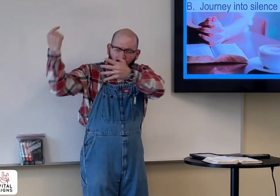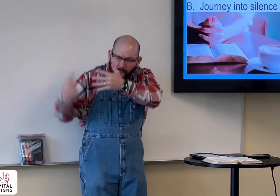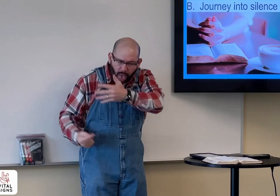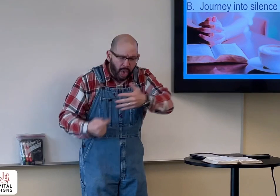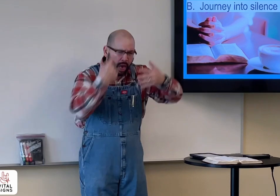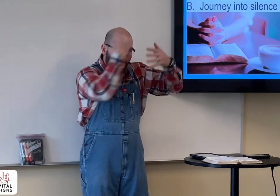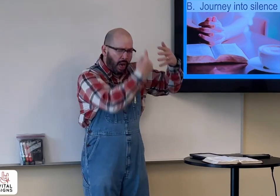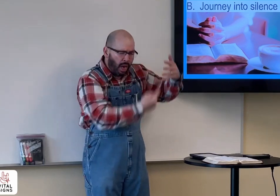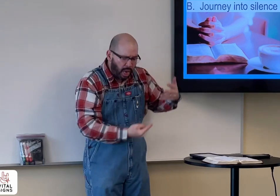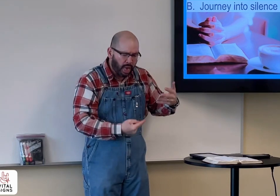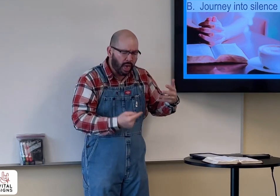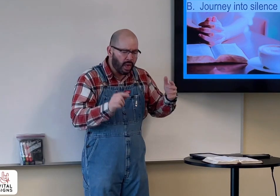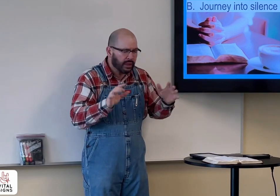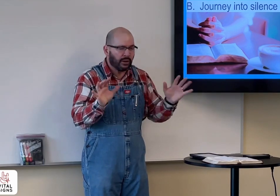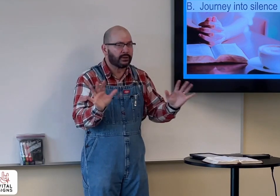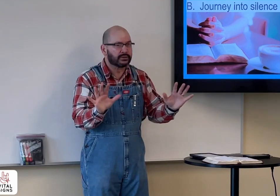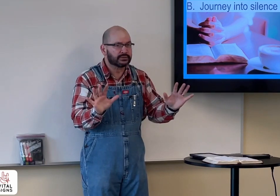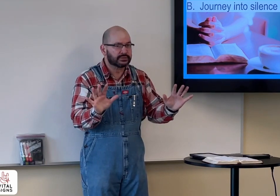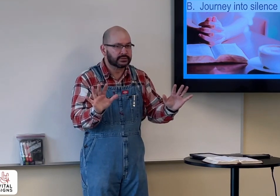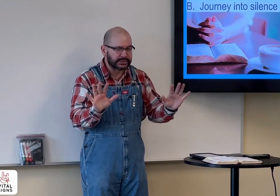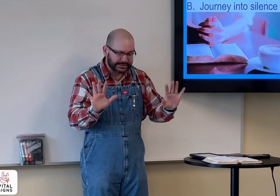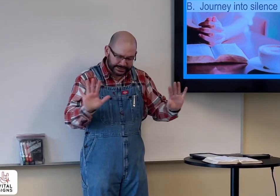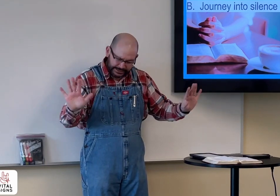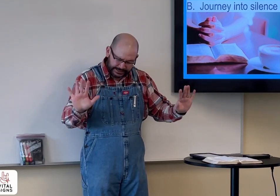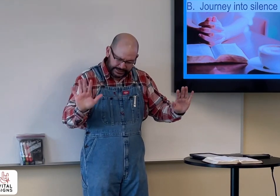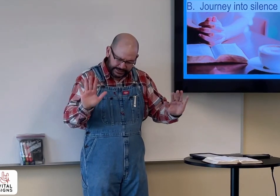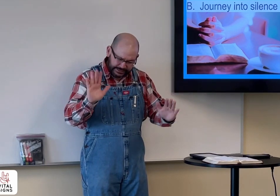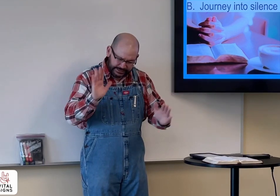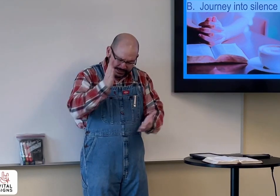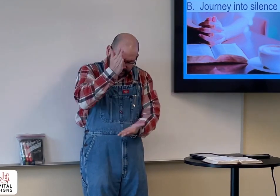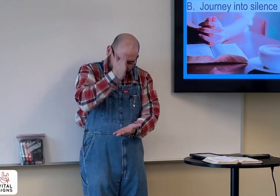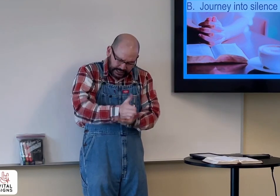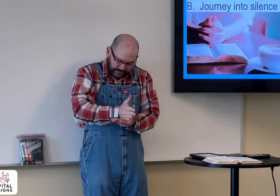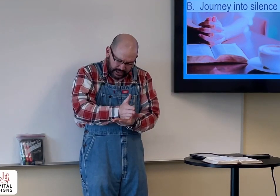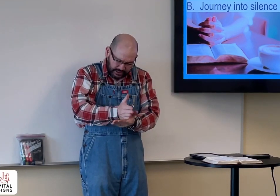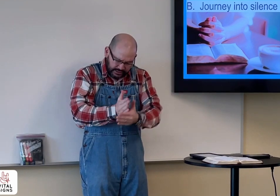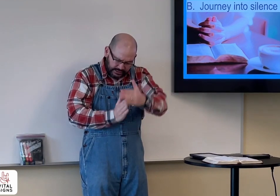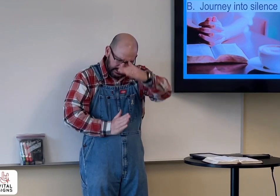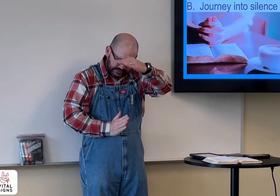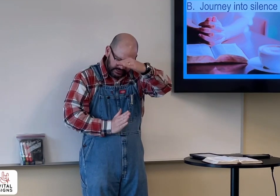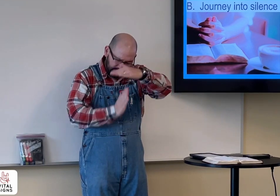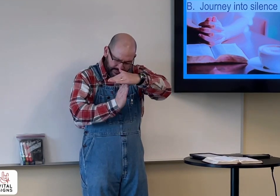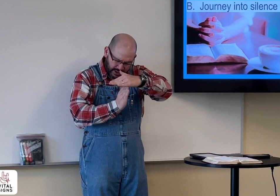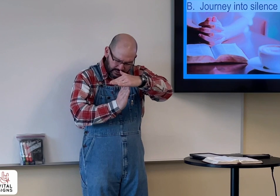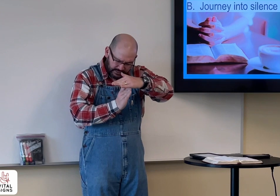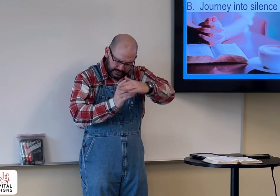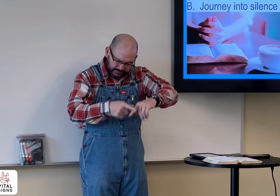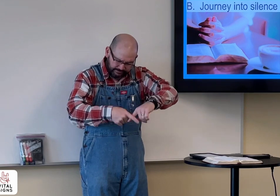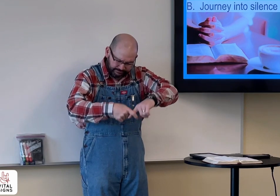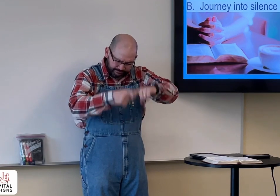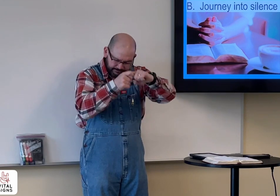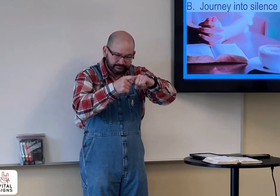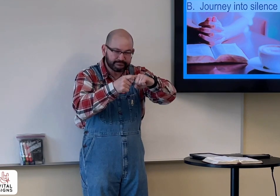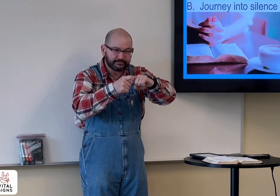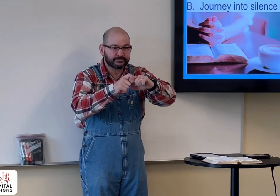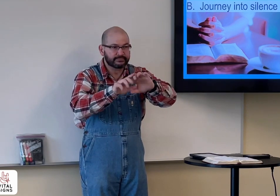Having your mind on all these lists of things to do and don't, or what you need to accomplish, and take a break, stop, put a bookmark